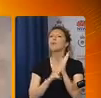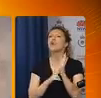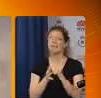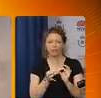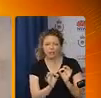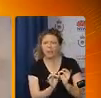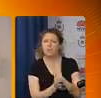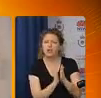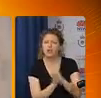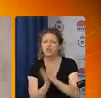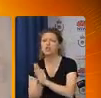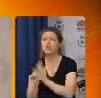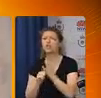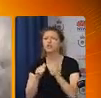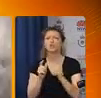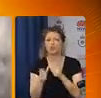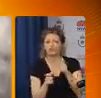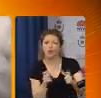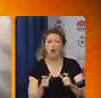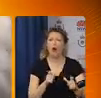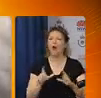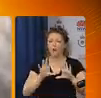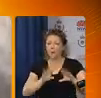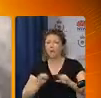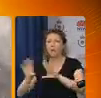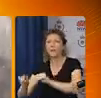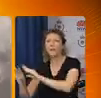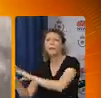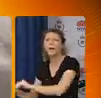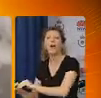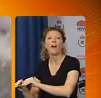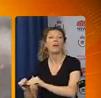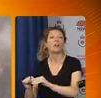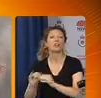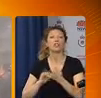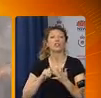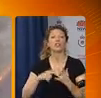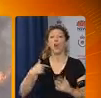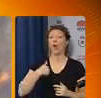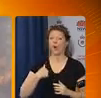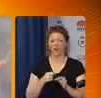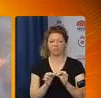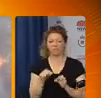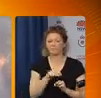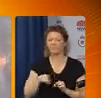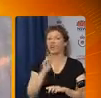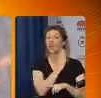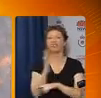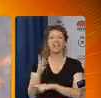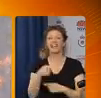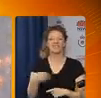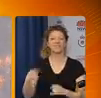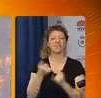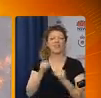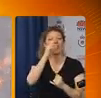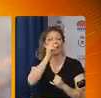challenging enough trying to do backburning operations in fuels that were fairly young, only a few years old,